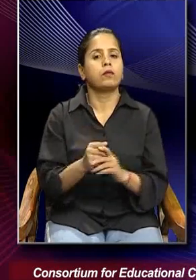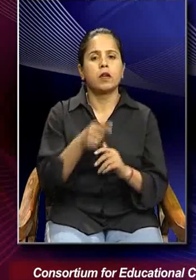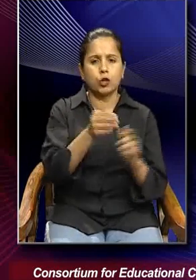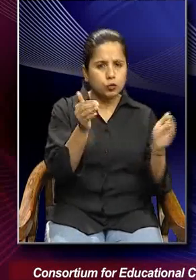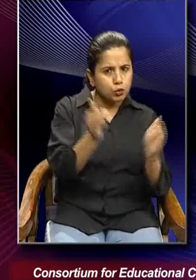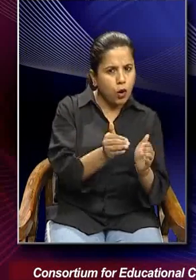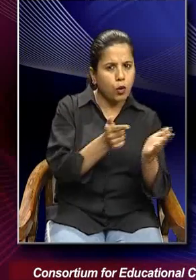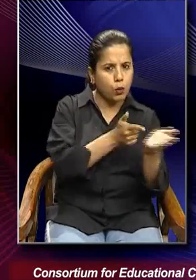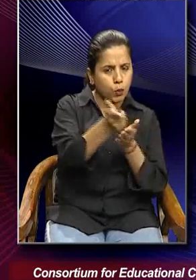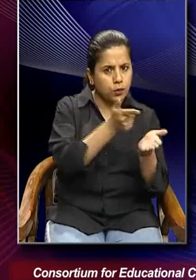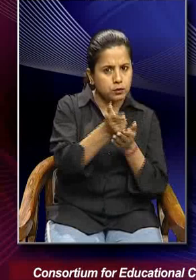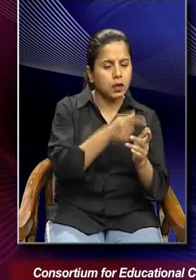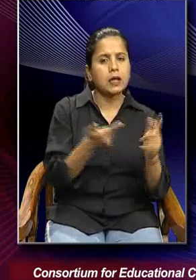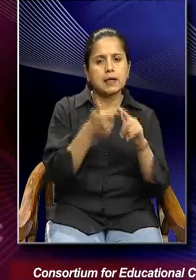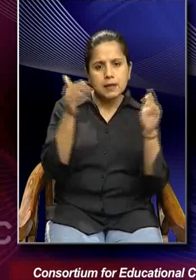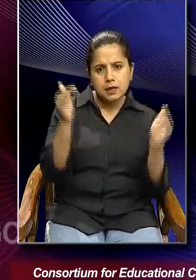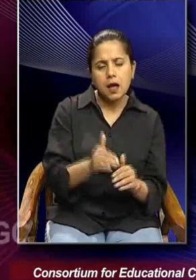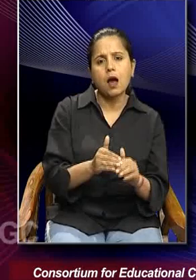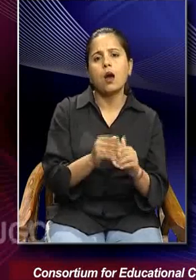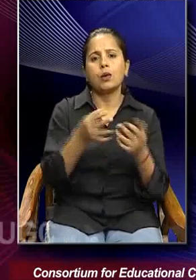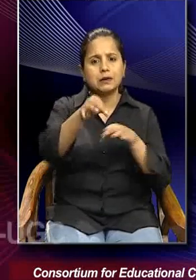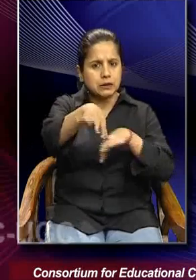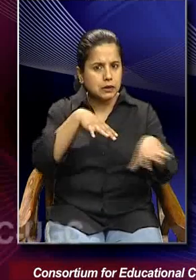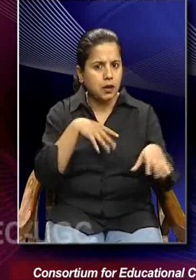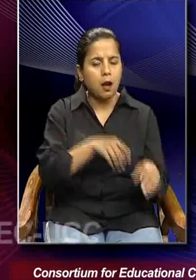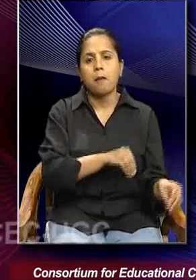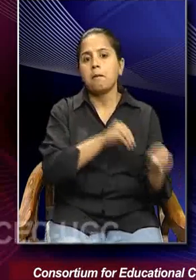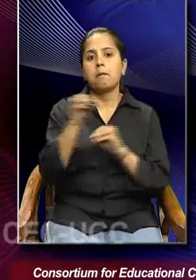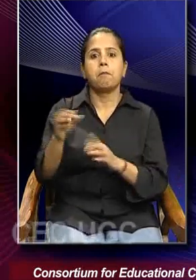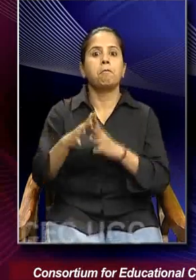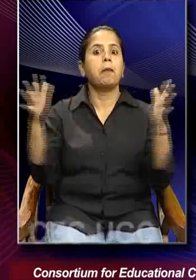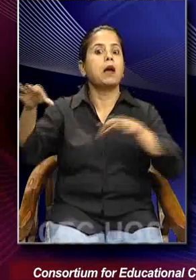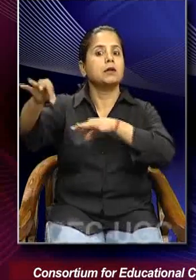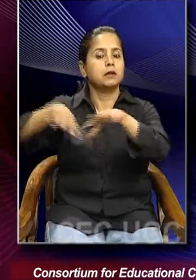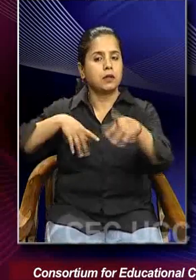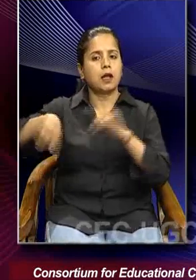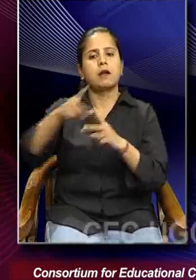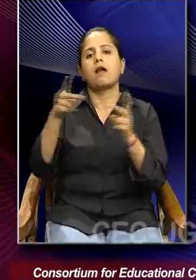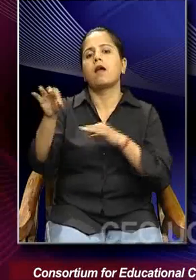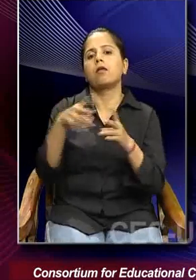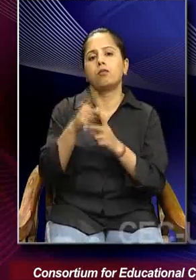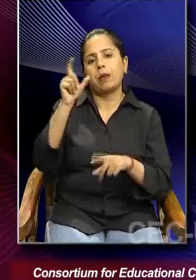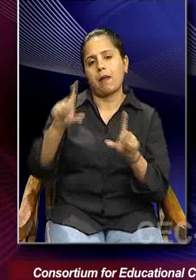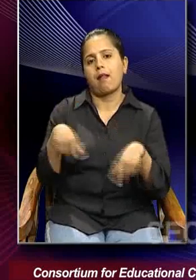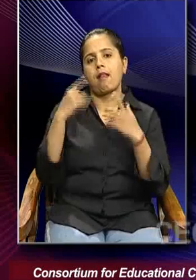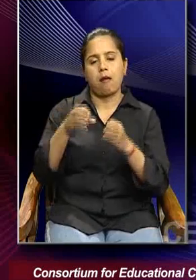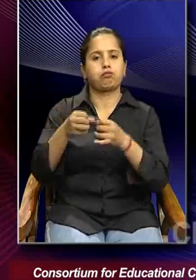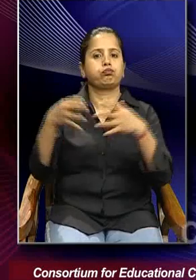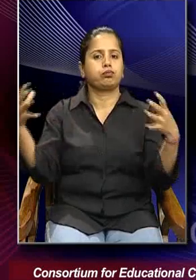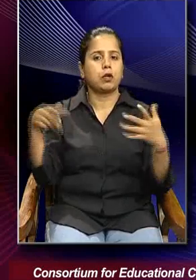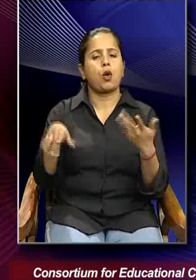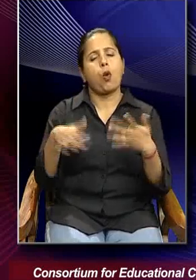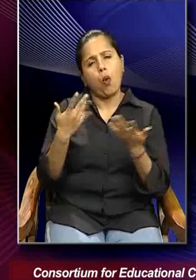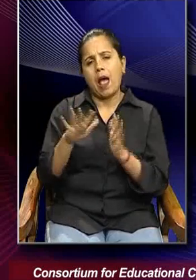smaller villages, towns and cities to bigger cities and metropolitan cities or the national